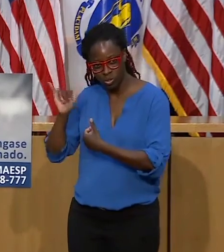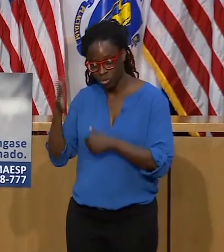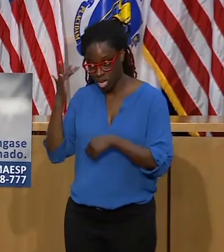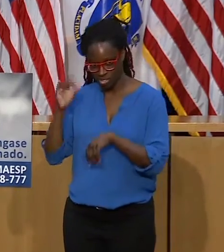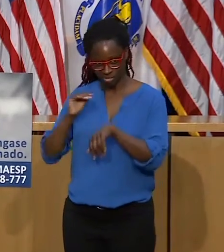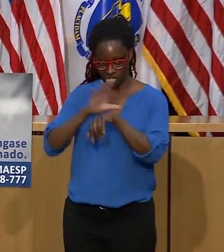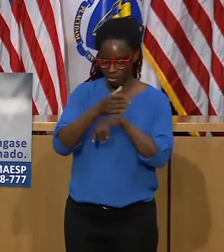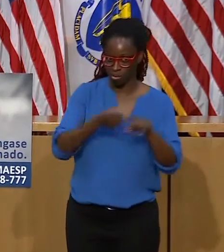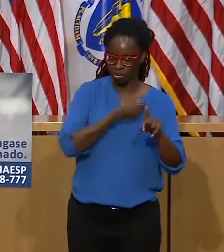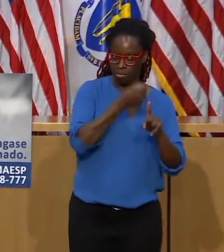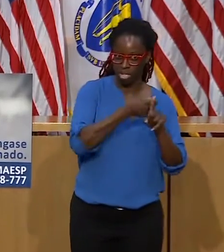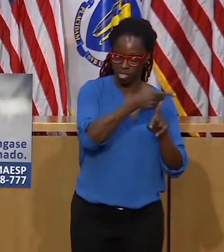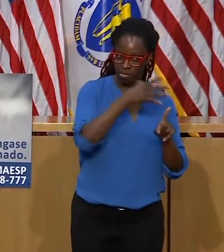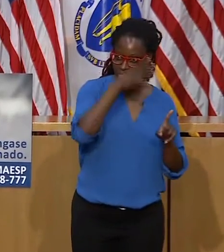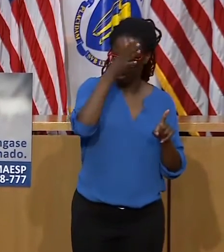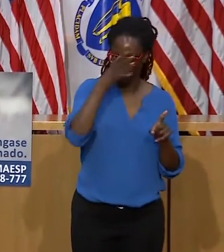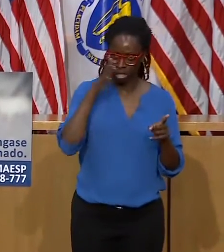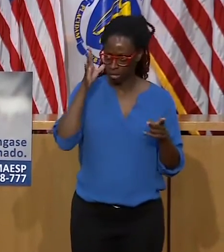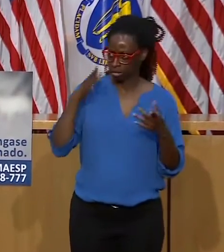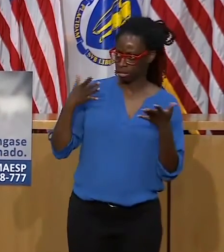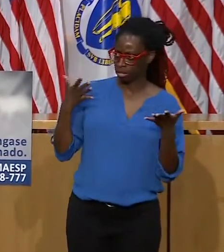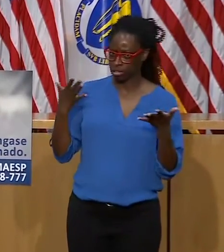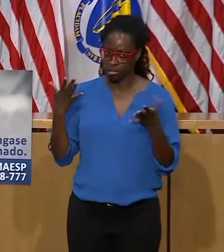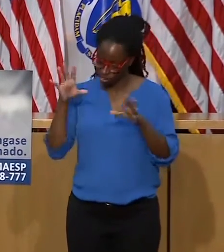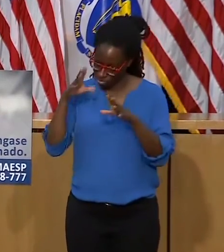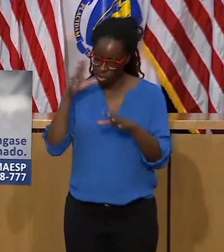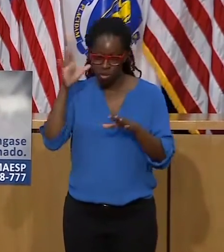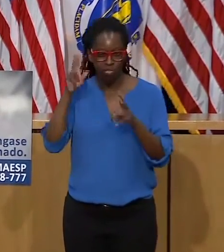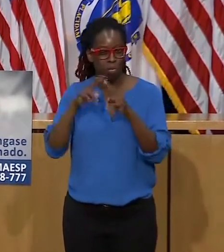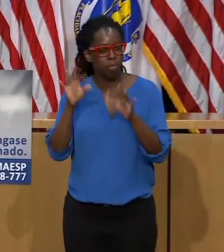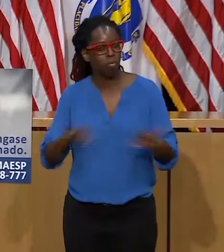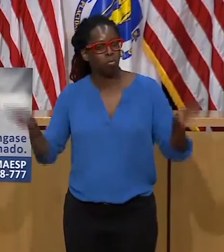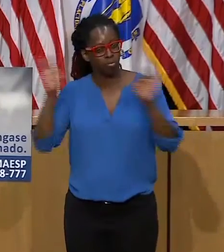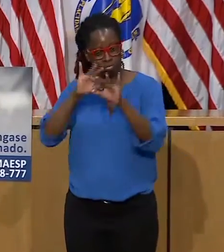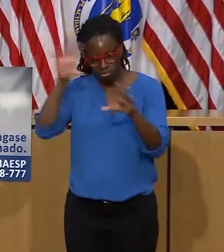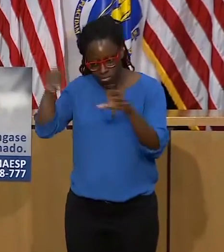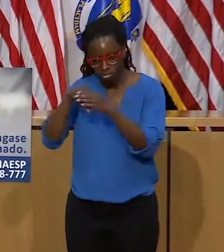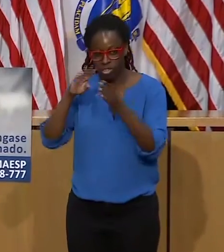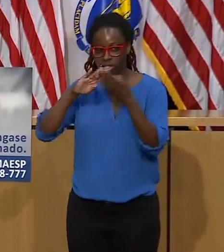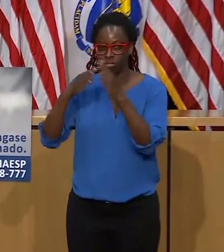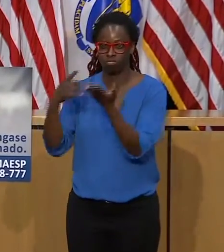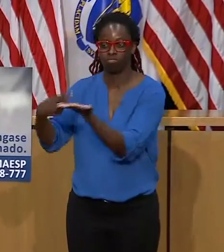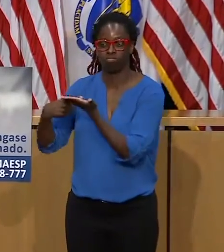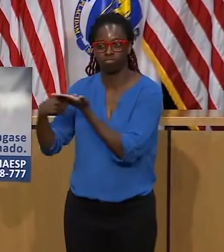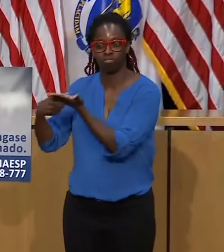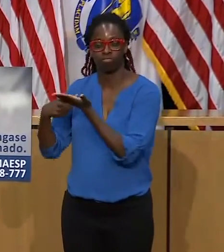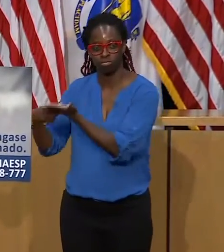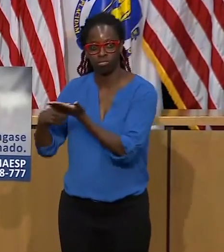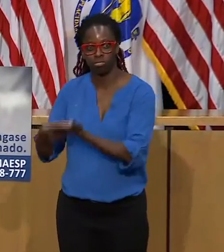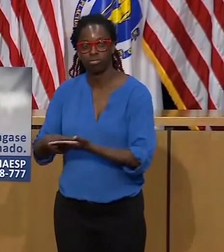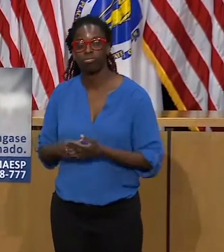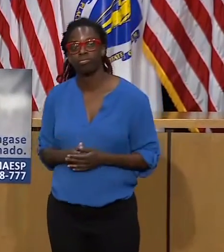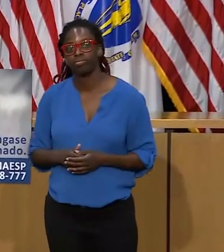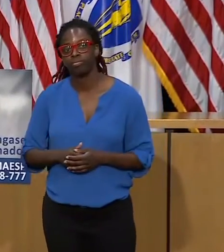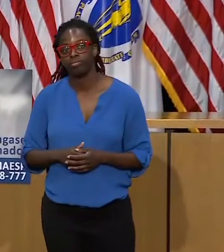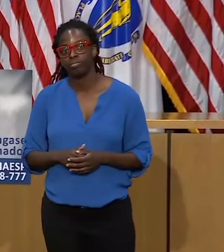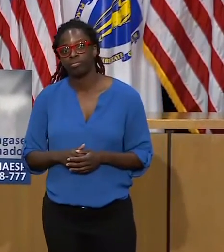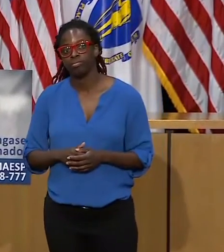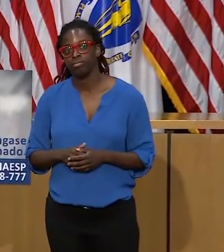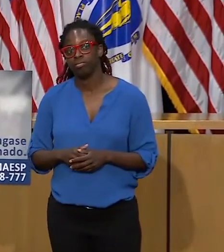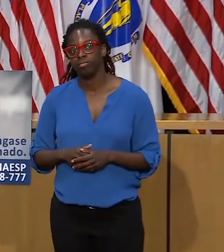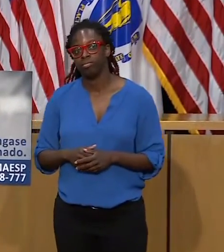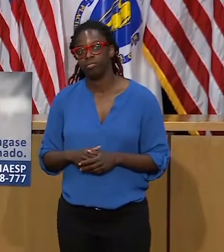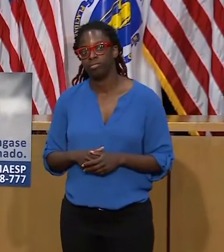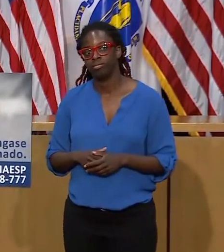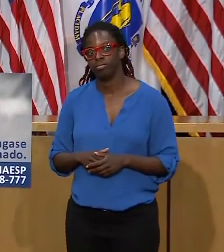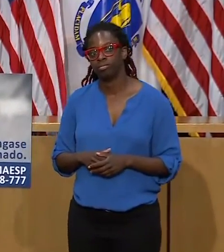children. So it is critical that parents are fully involved. As we plan for going back to school this fall, we obviously have to make